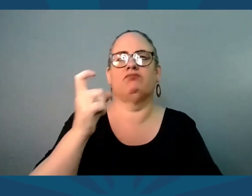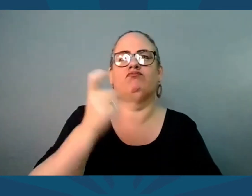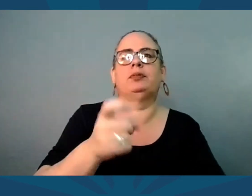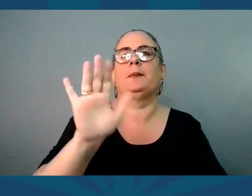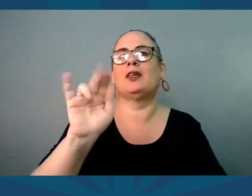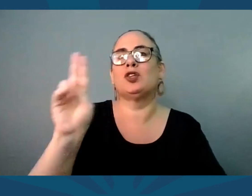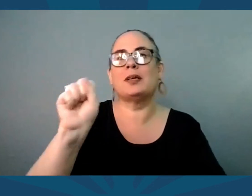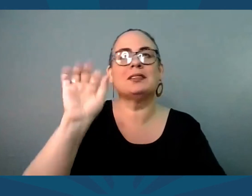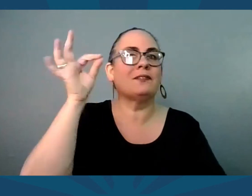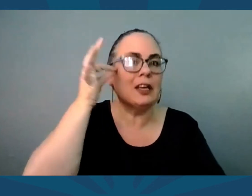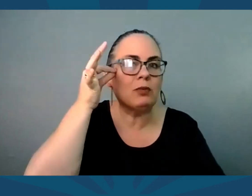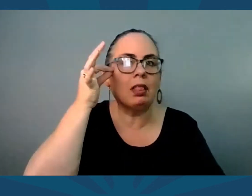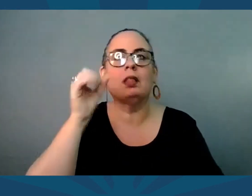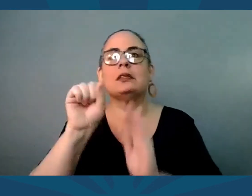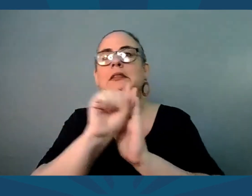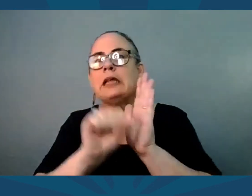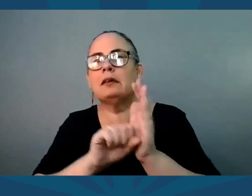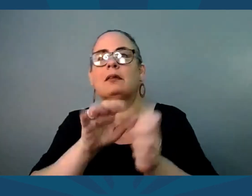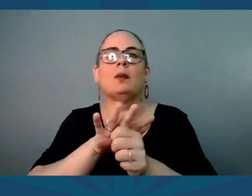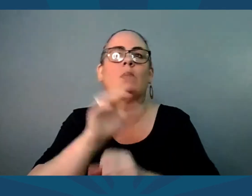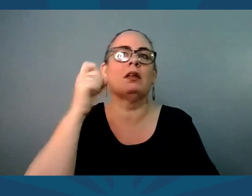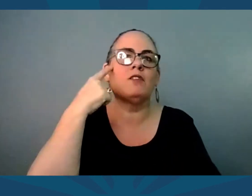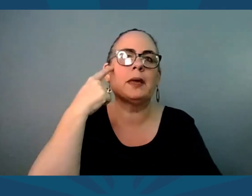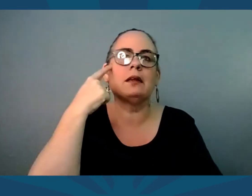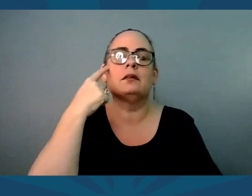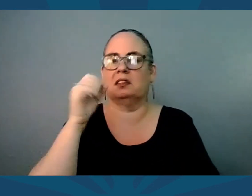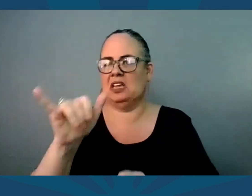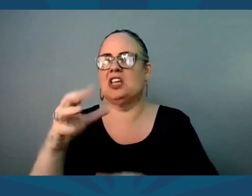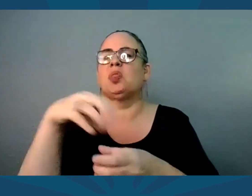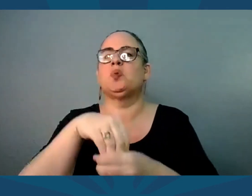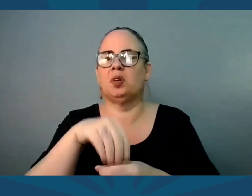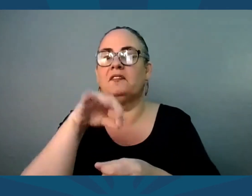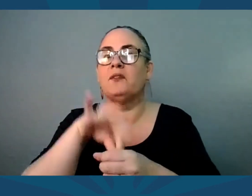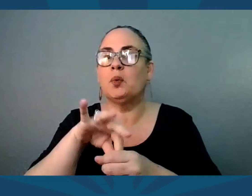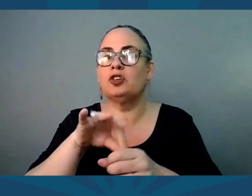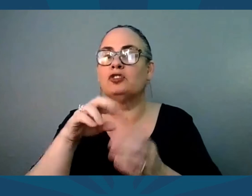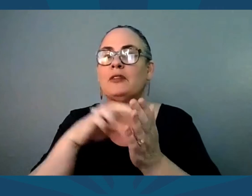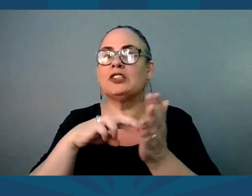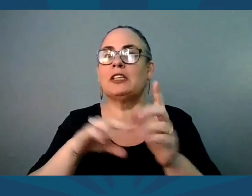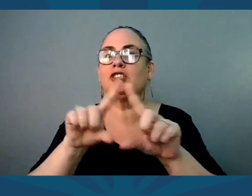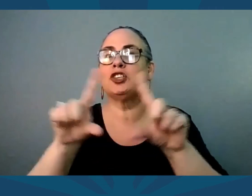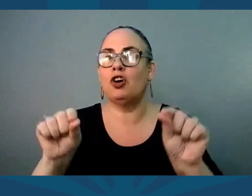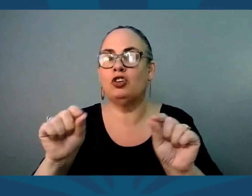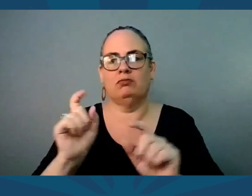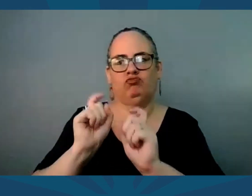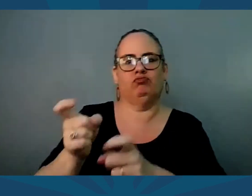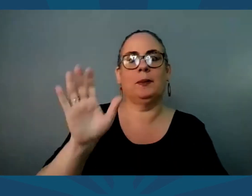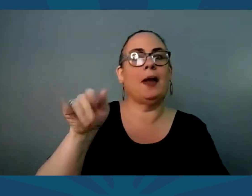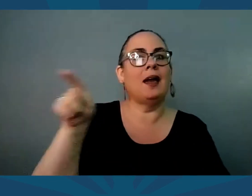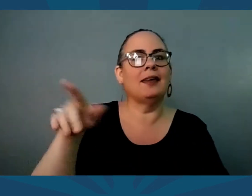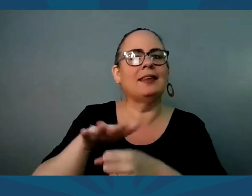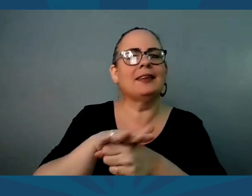Valid United States federal, state, or local government issued identification, including a voter